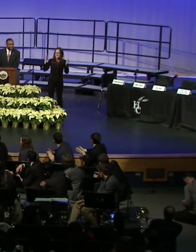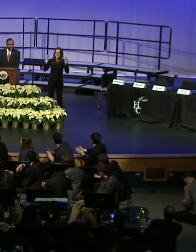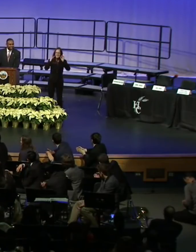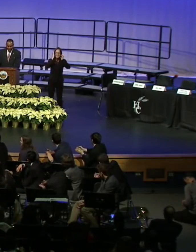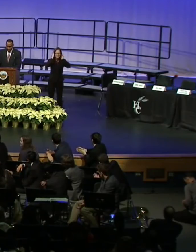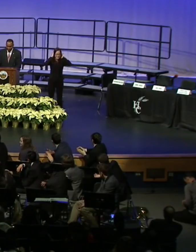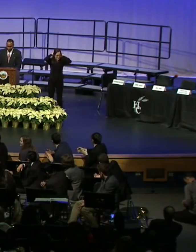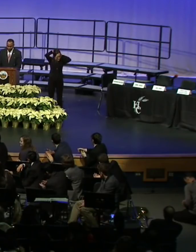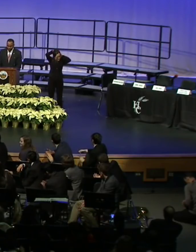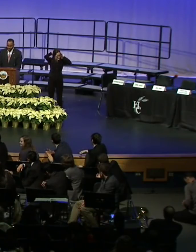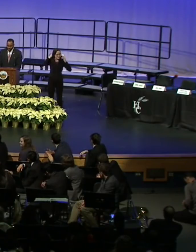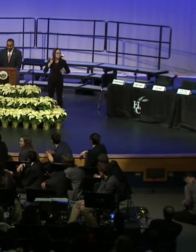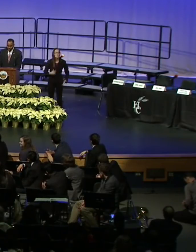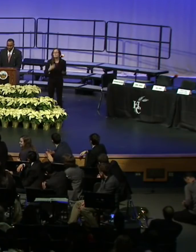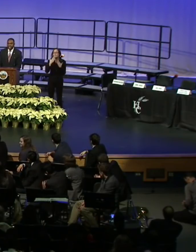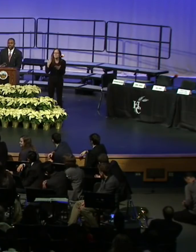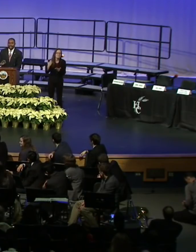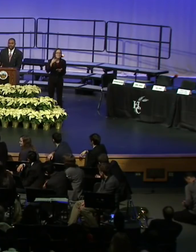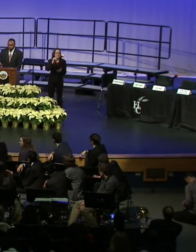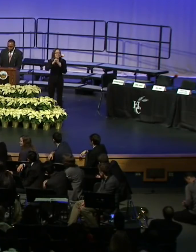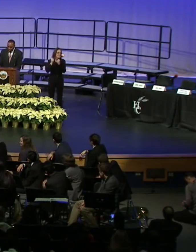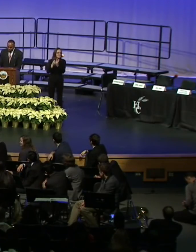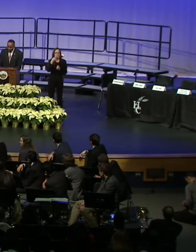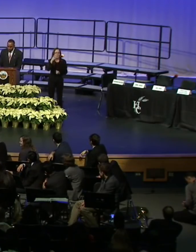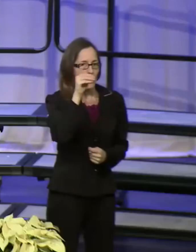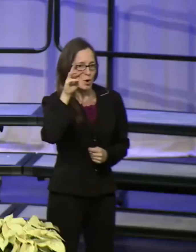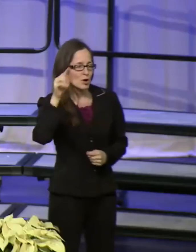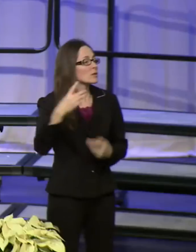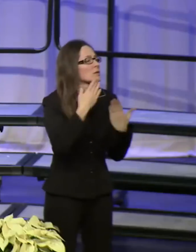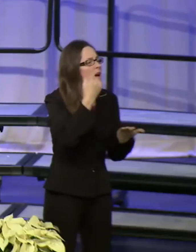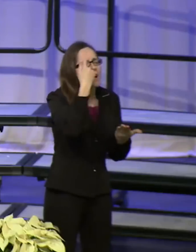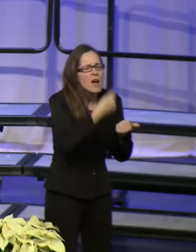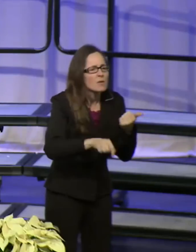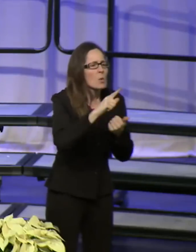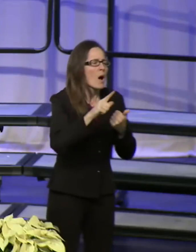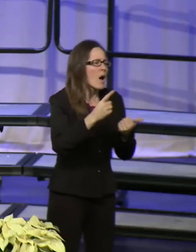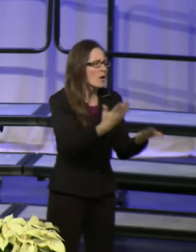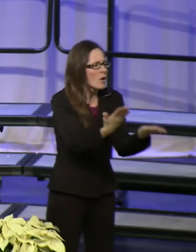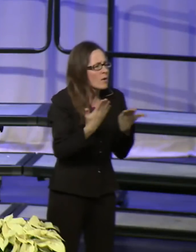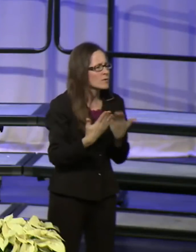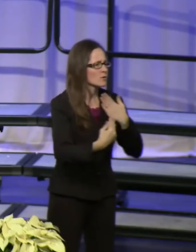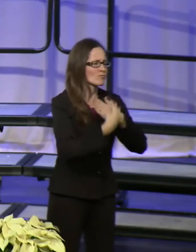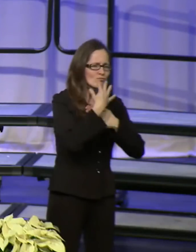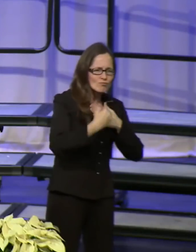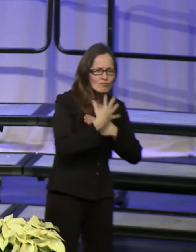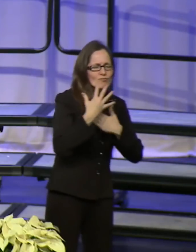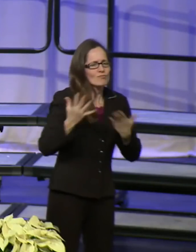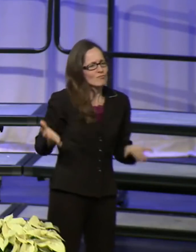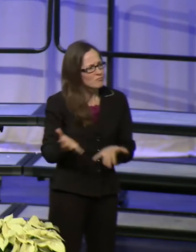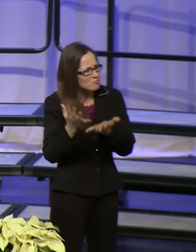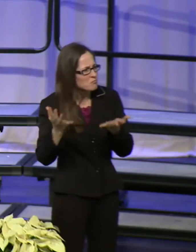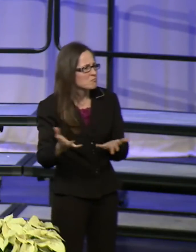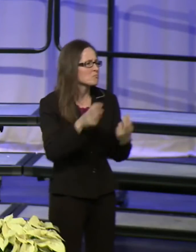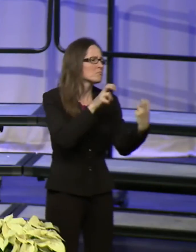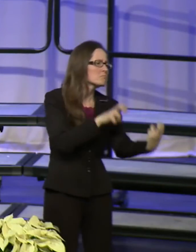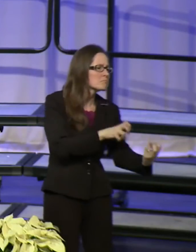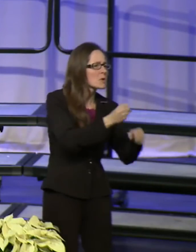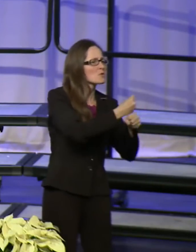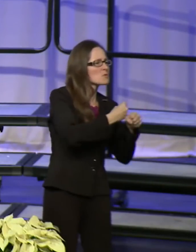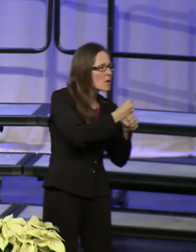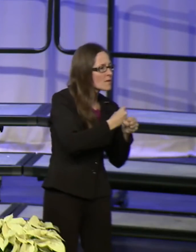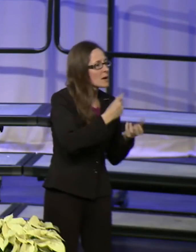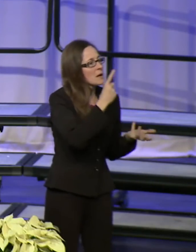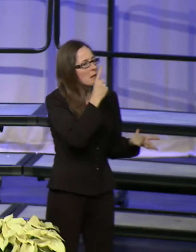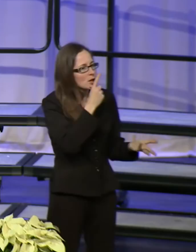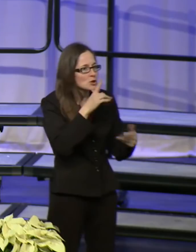So thank you, Team Howard. Thank you to everyone who offered me advice, counsel, and words of wisdom over coffee, lunch, early